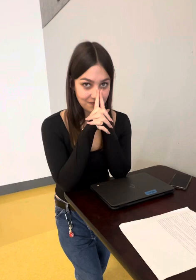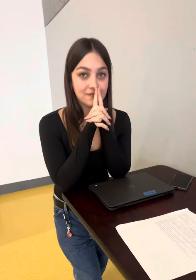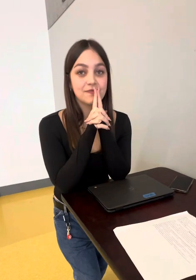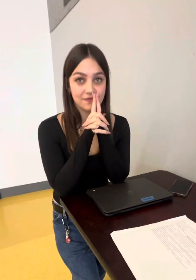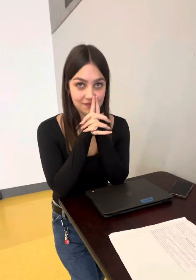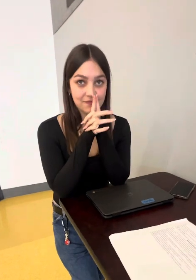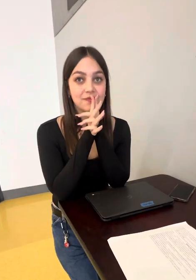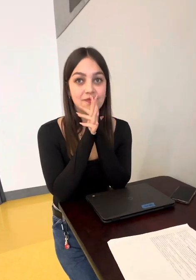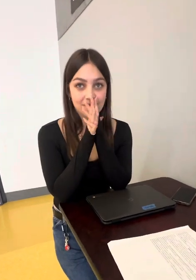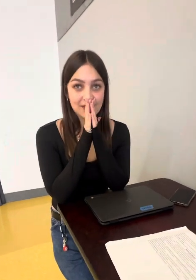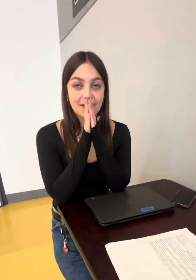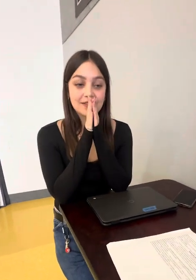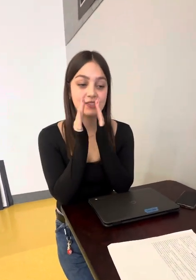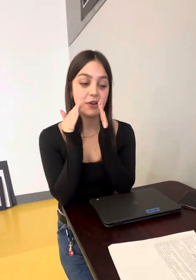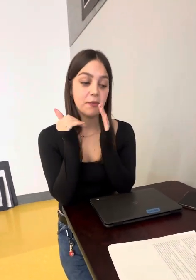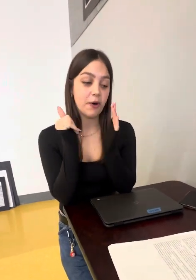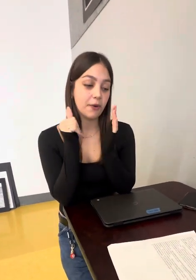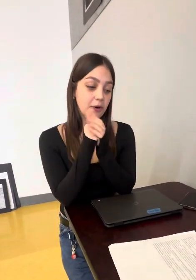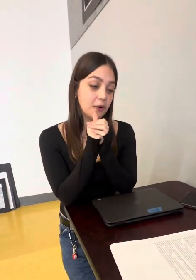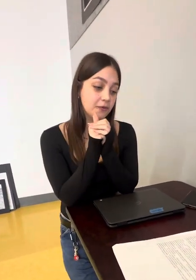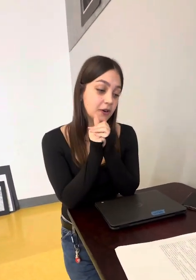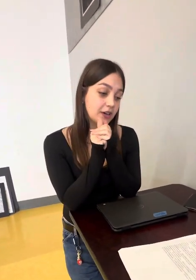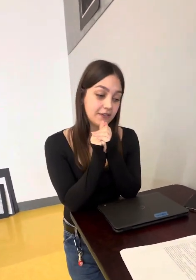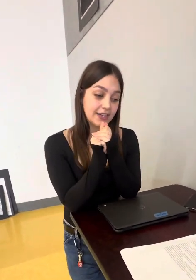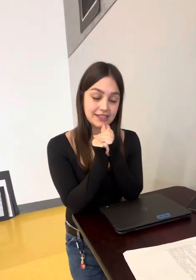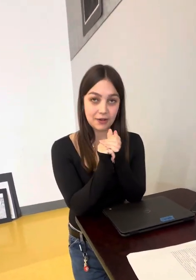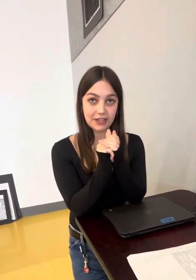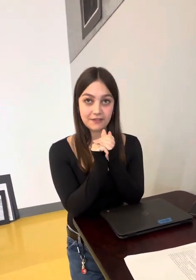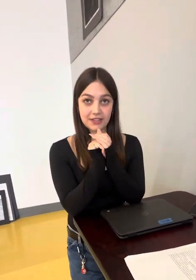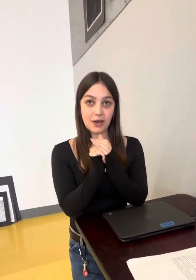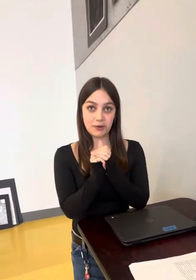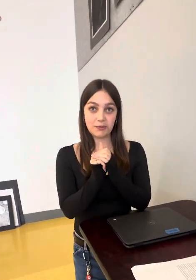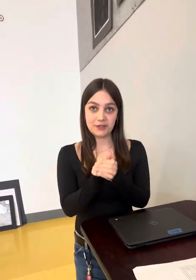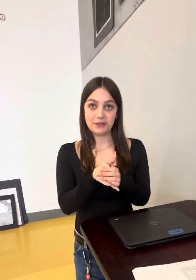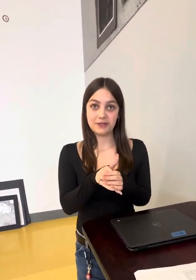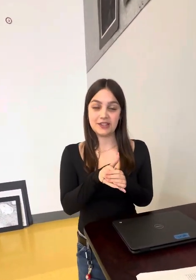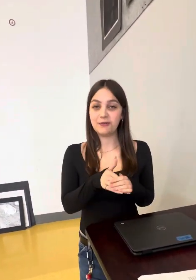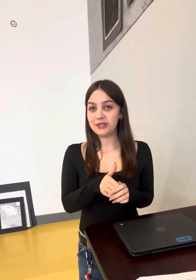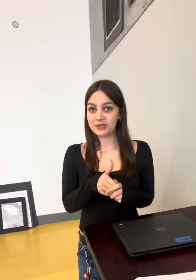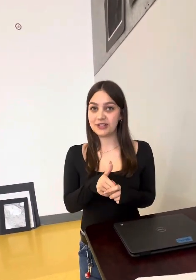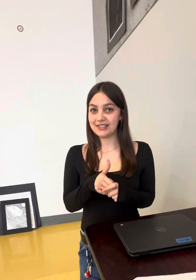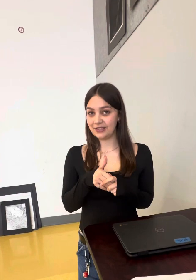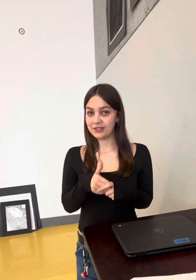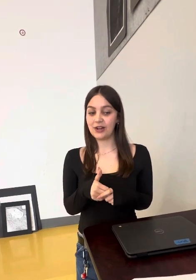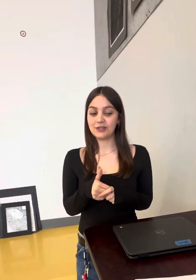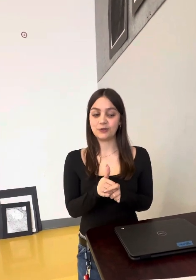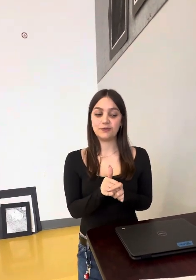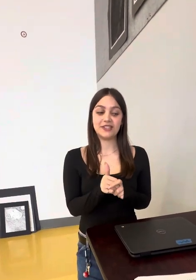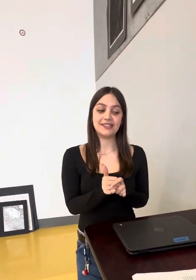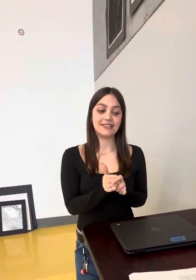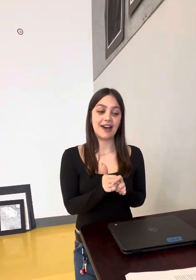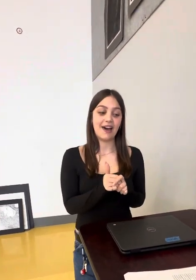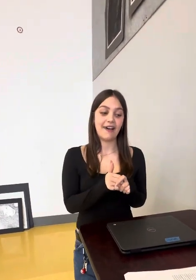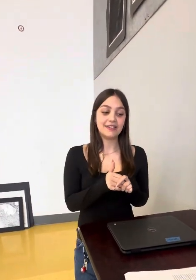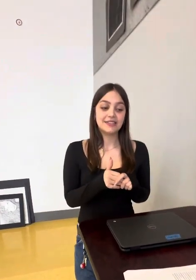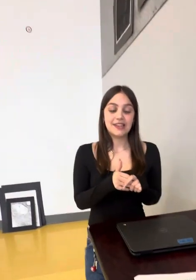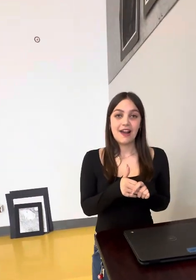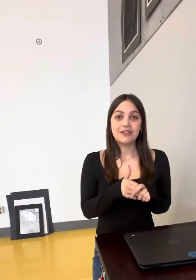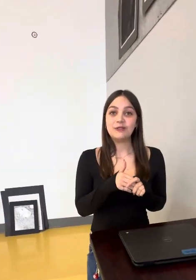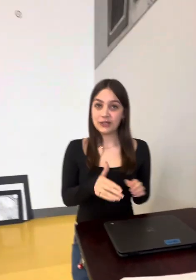classroom works? Some overall advice that I would give to the upcoming juniors of Mr. Rock's English classroom is that do your